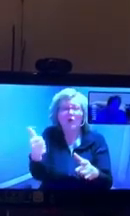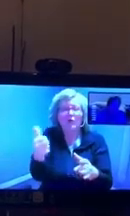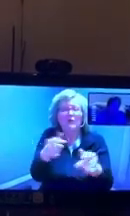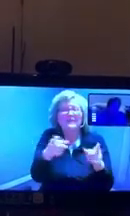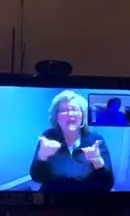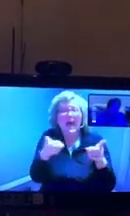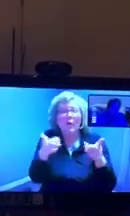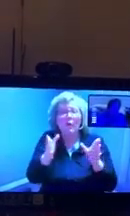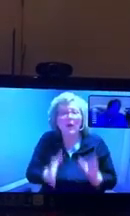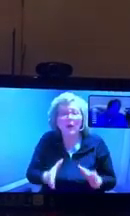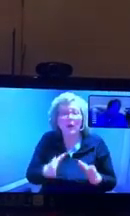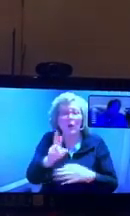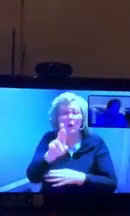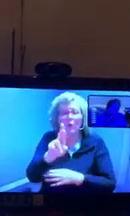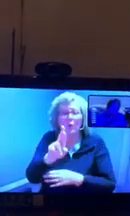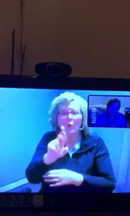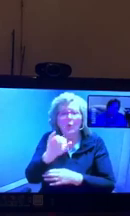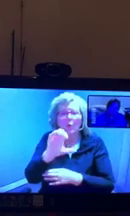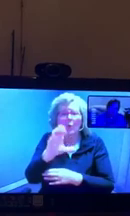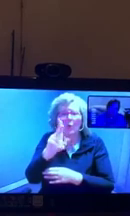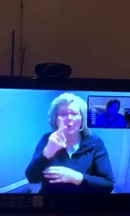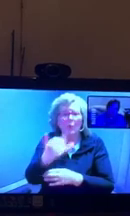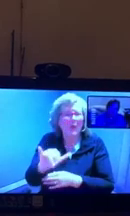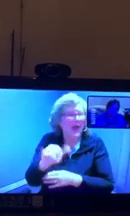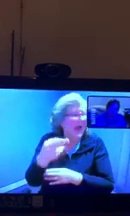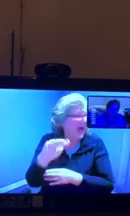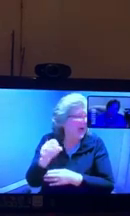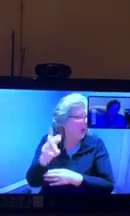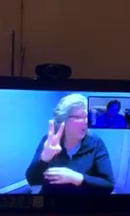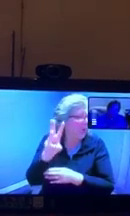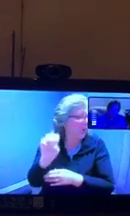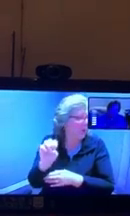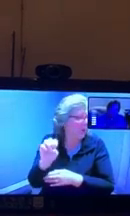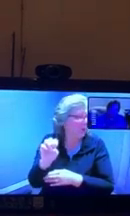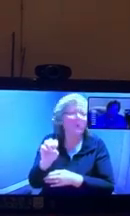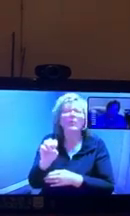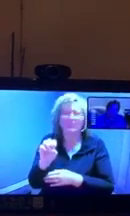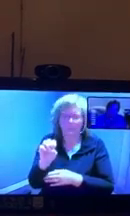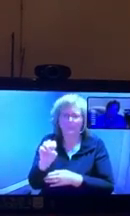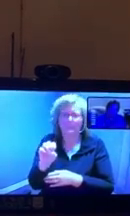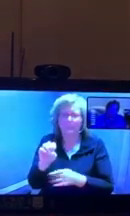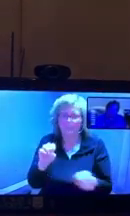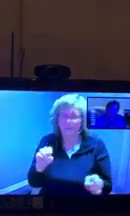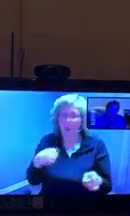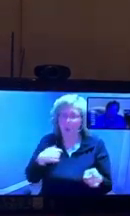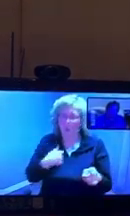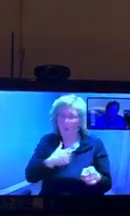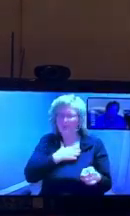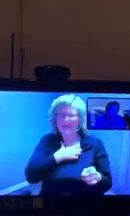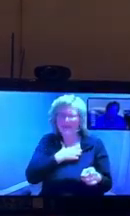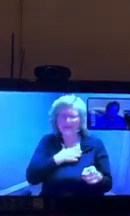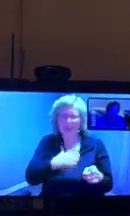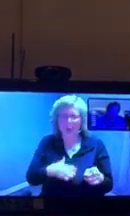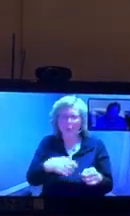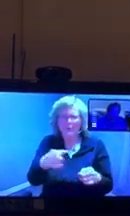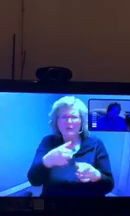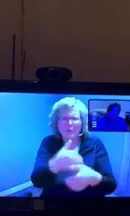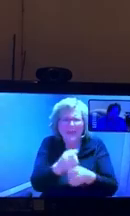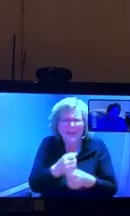Mr. Ricky Howe. Ricky, are you ready to roll right now? Man, I'm ready, Fred. I just wish we could get you excited. If we could just get